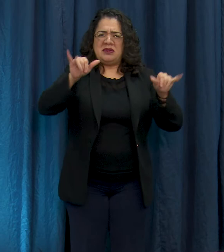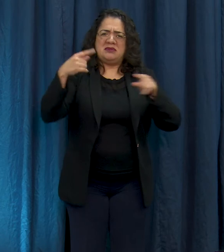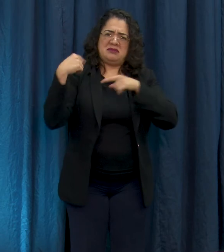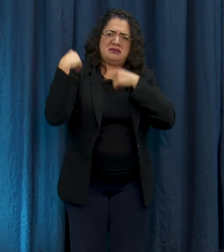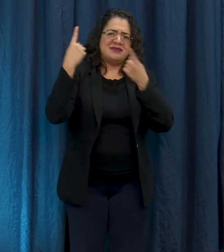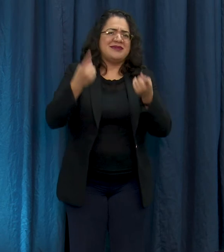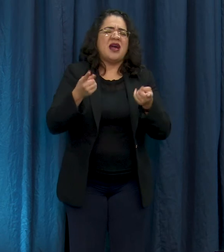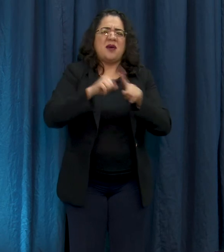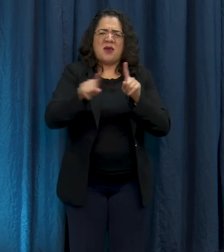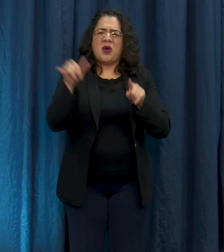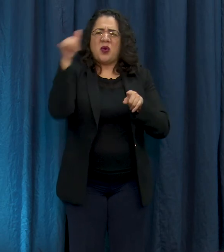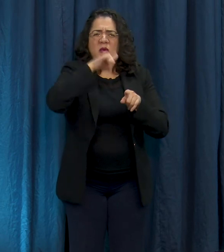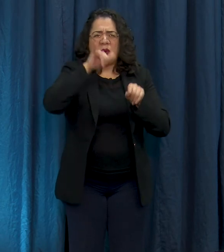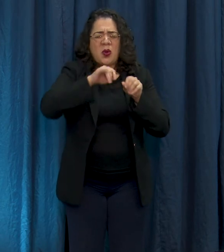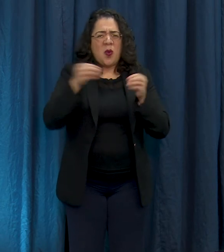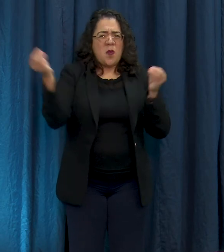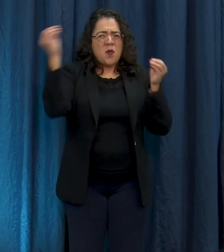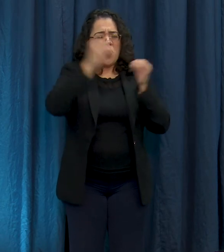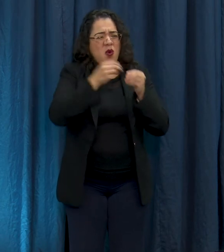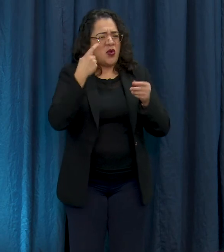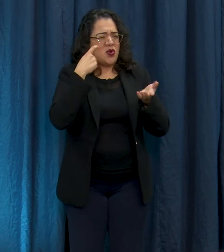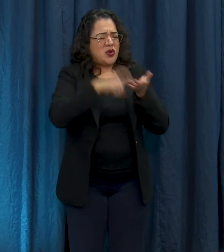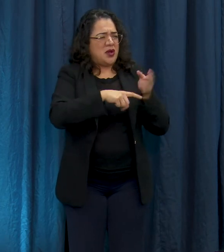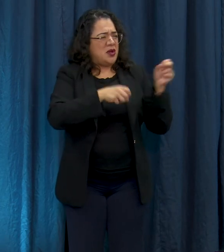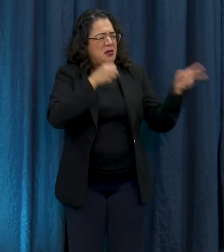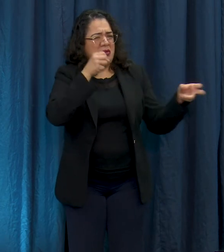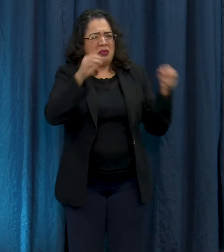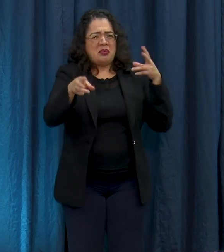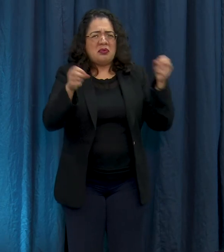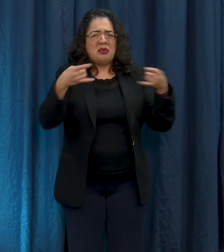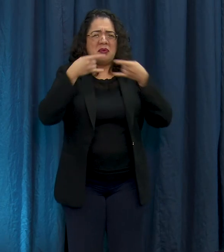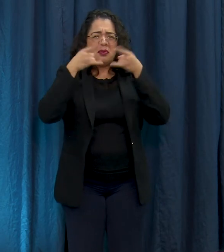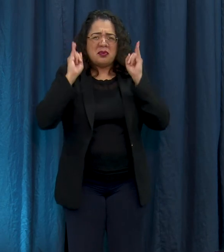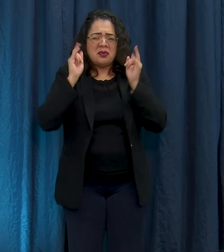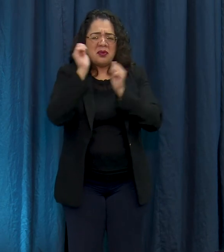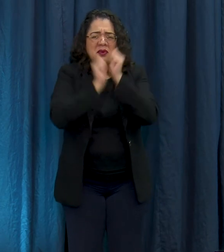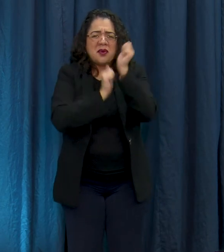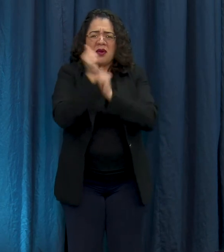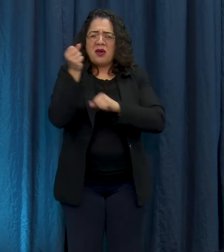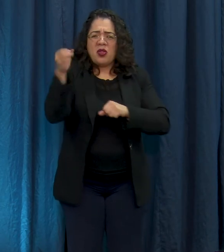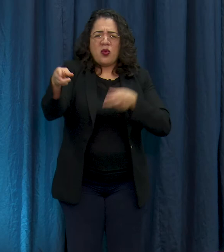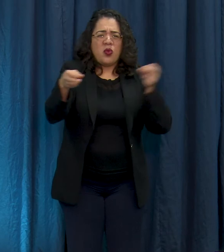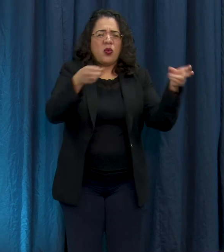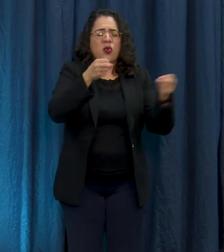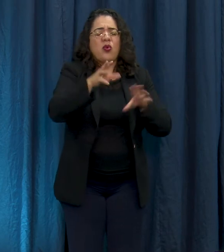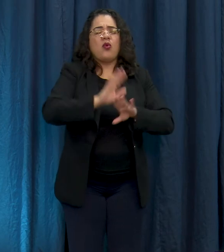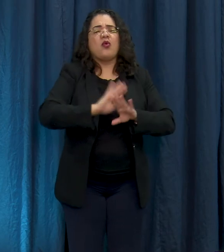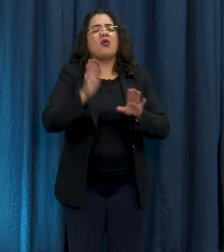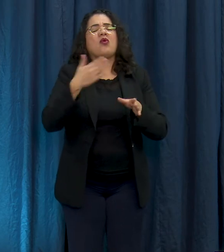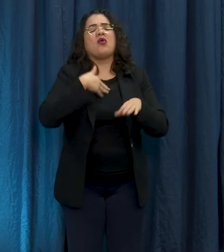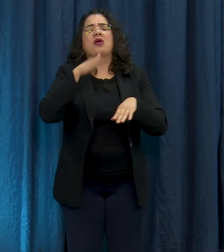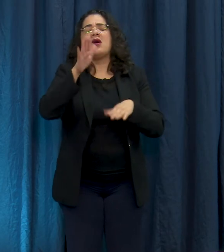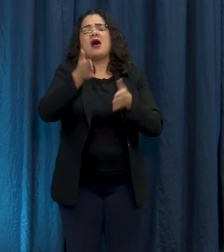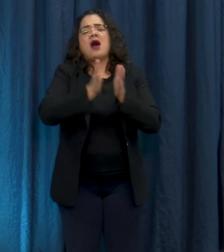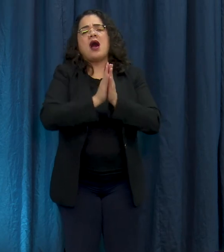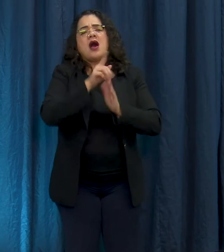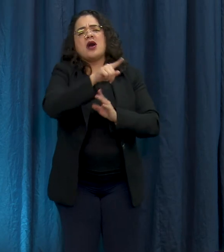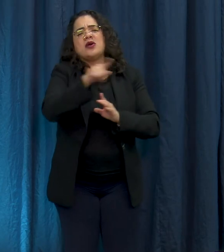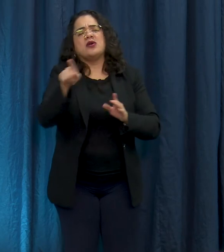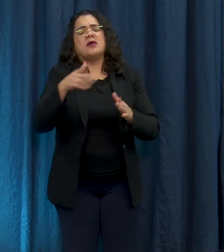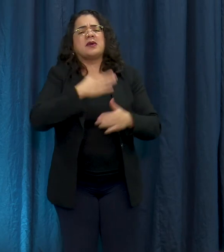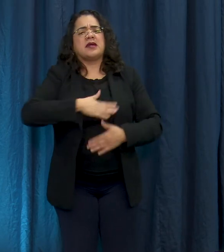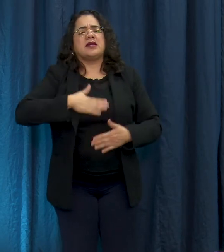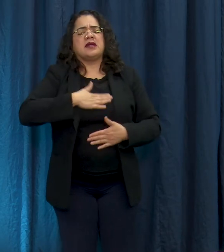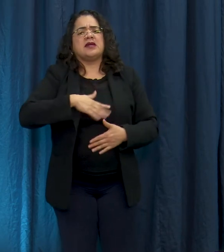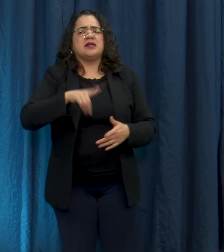que han sido usados y los cuales han sido desechados en la calle. Les pedimos que tengan en cuenta la salud de los